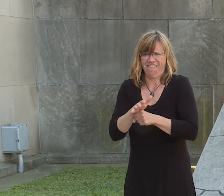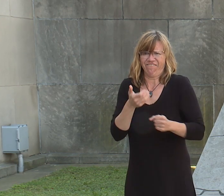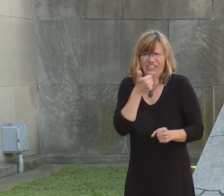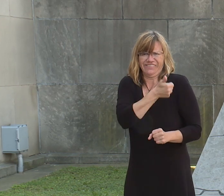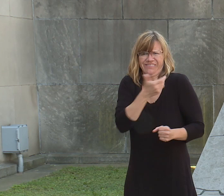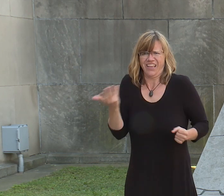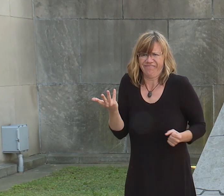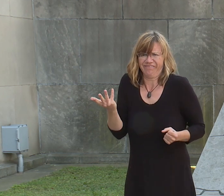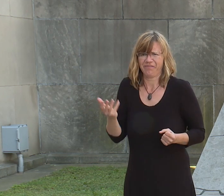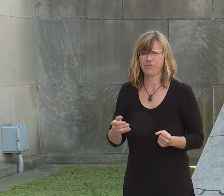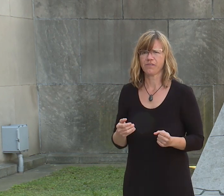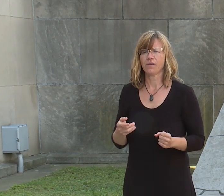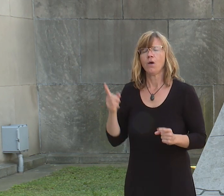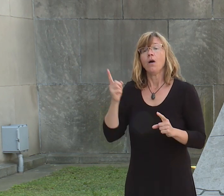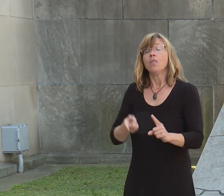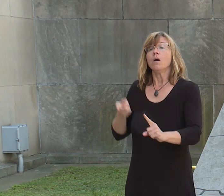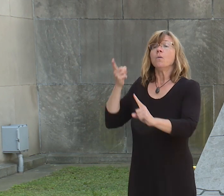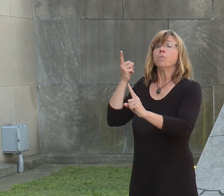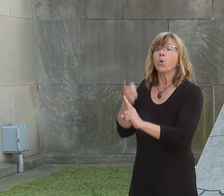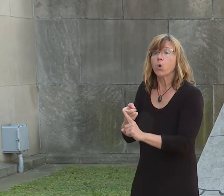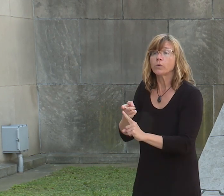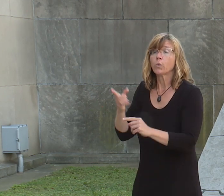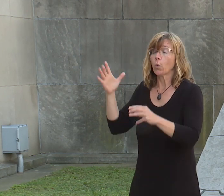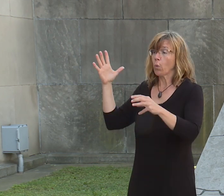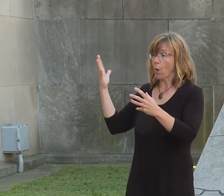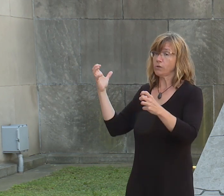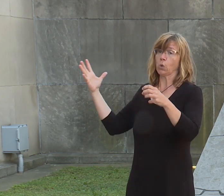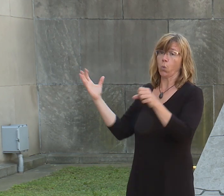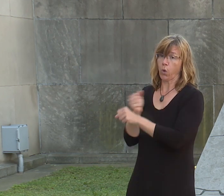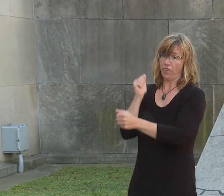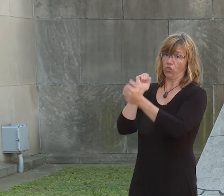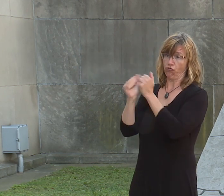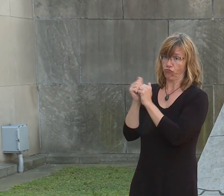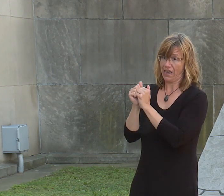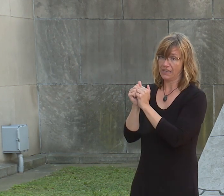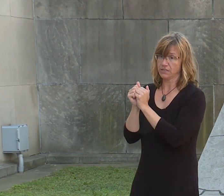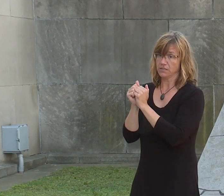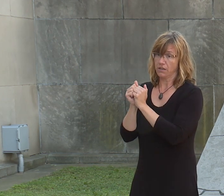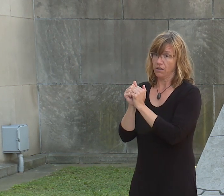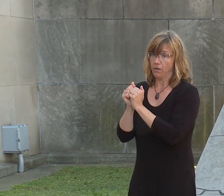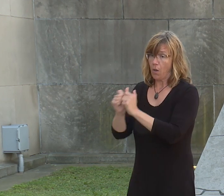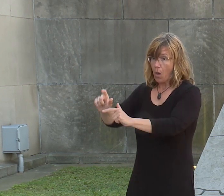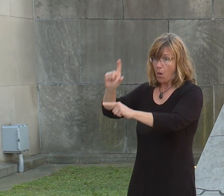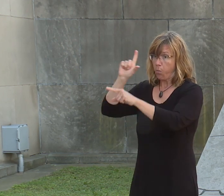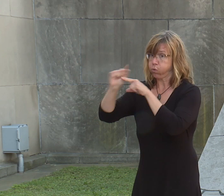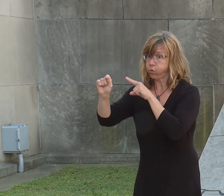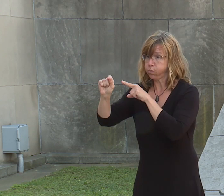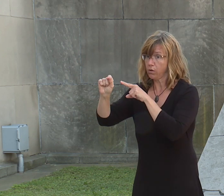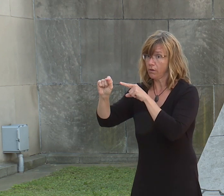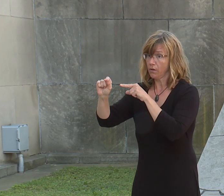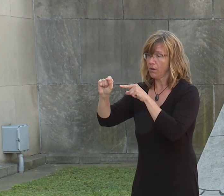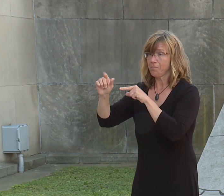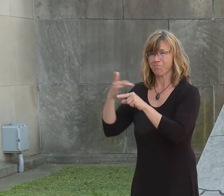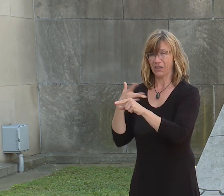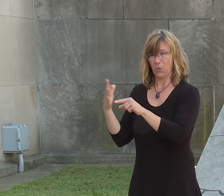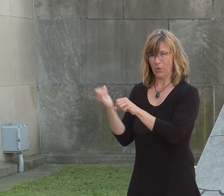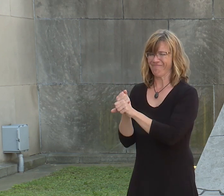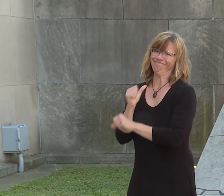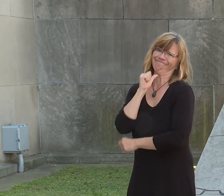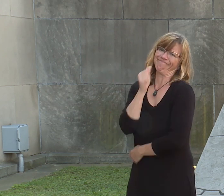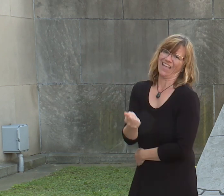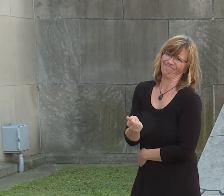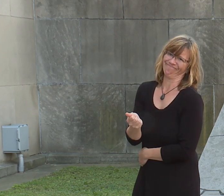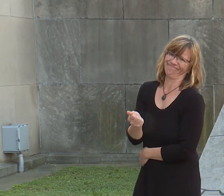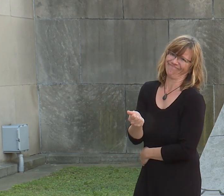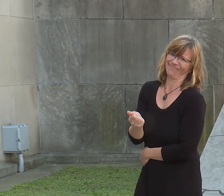want to being the quickest in the first doesn't always first out the gate doesn't win you the race. Most of the time it doesn't. If you're a track and field person, that